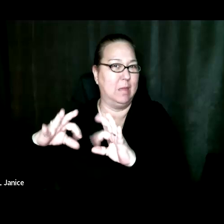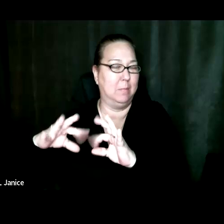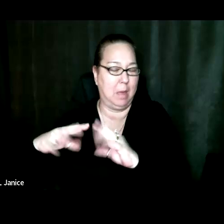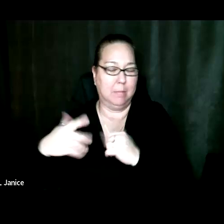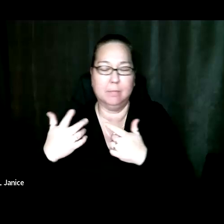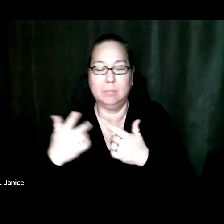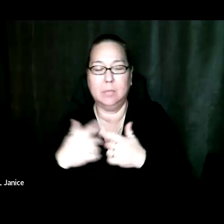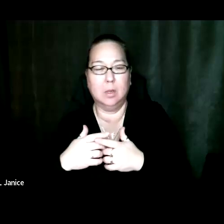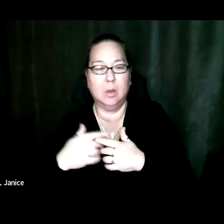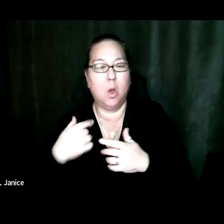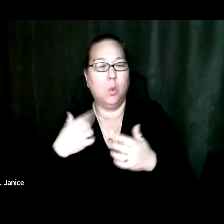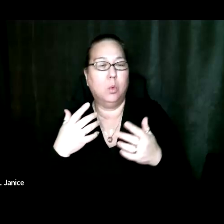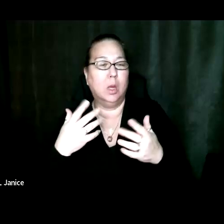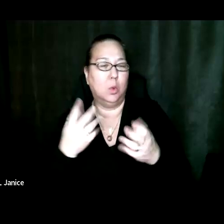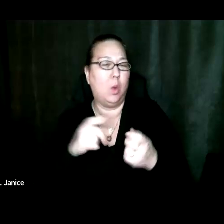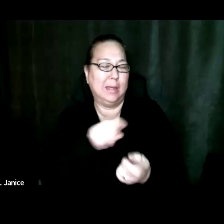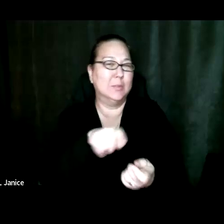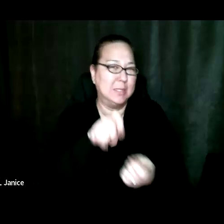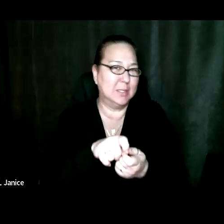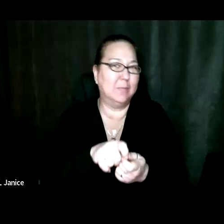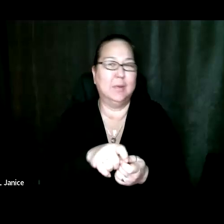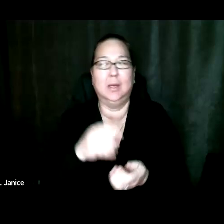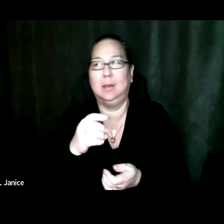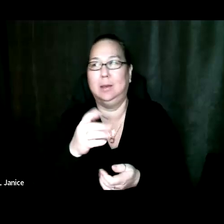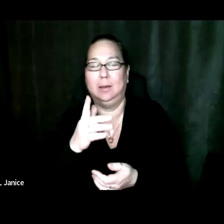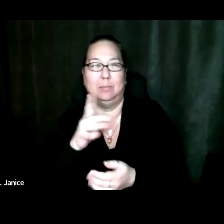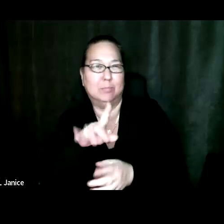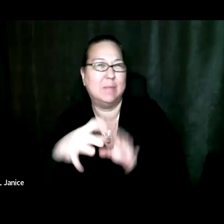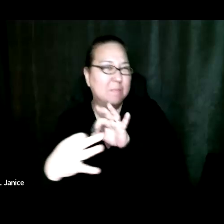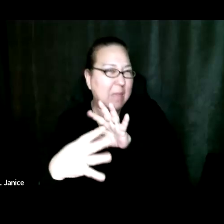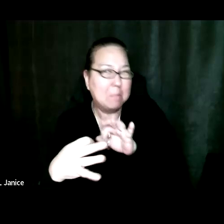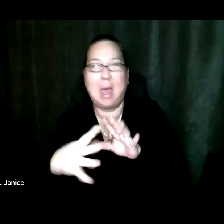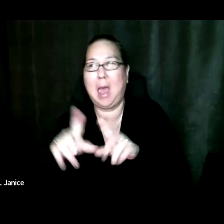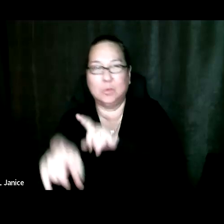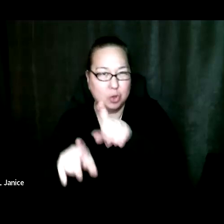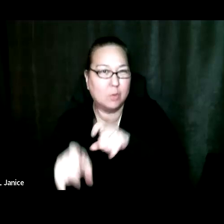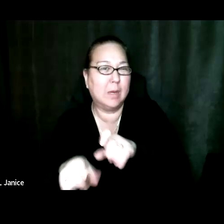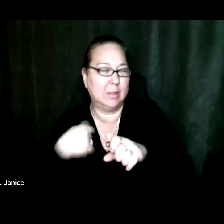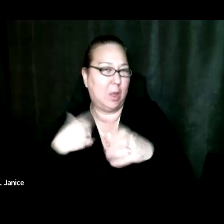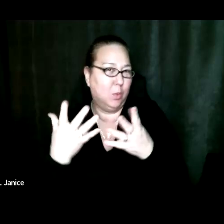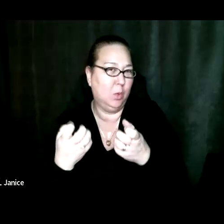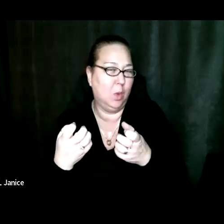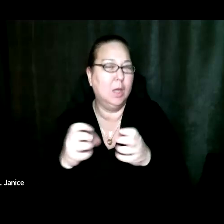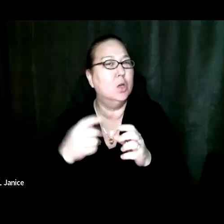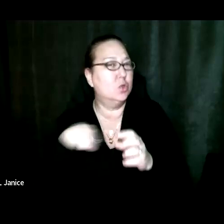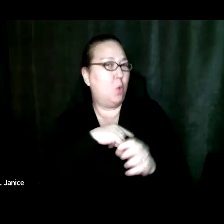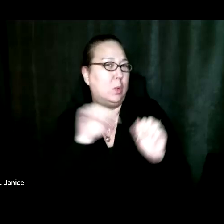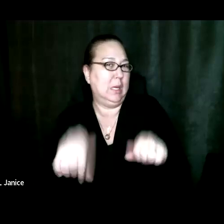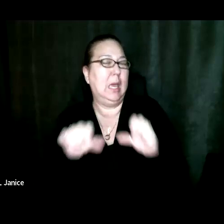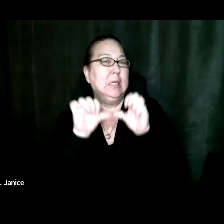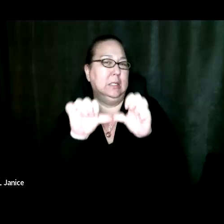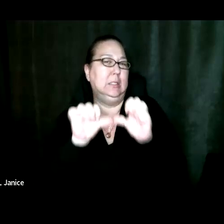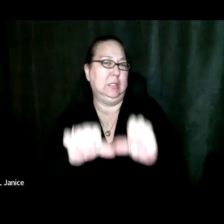of, feedback survey, for families on their experience and where we can continue to improve. So that is in the roadmap.